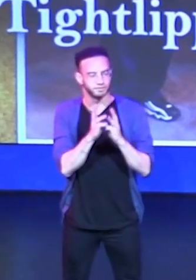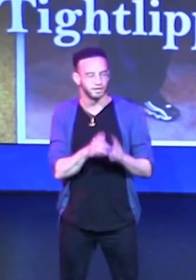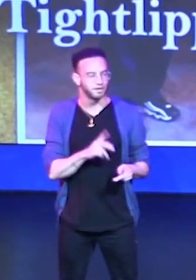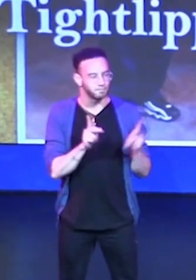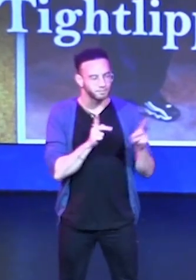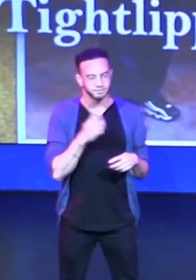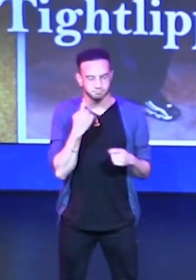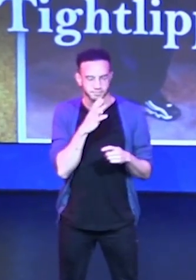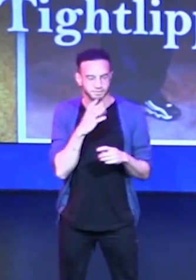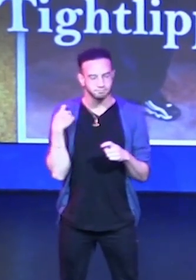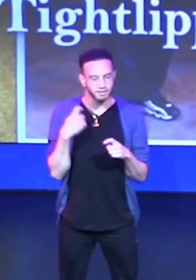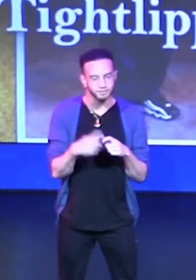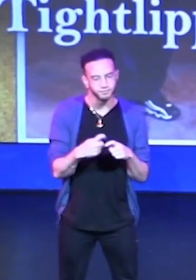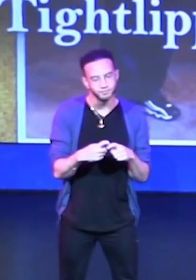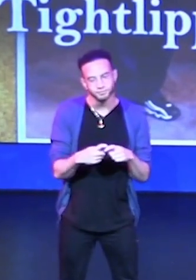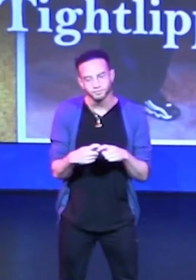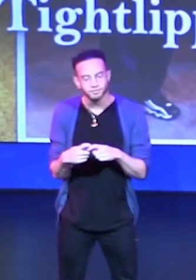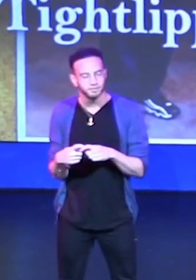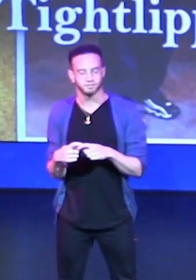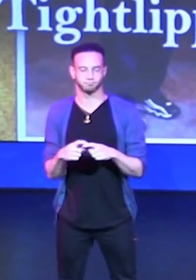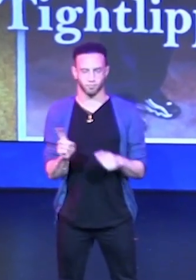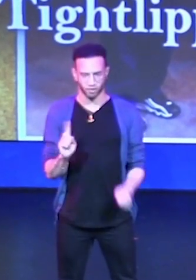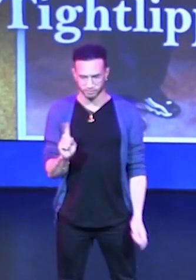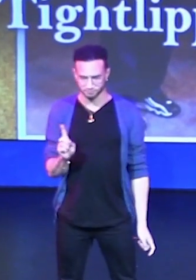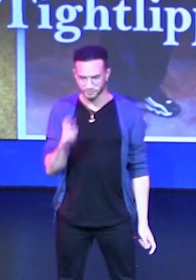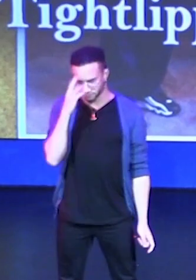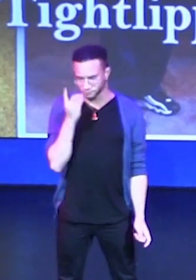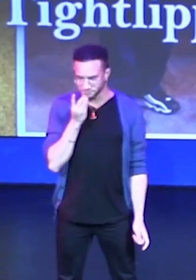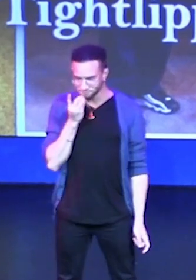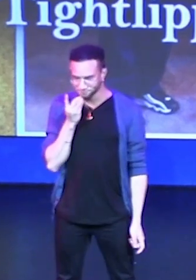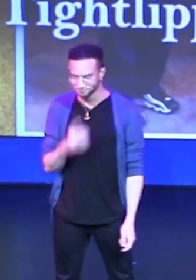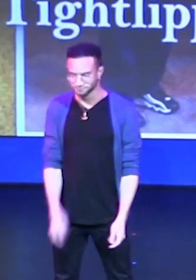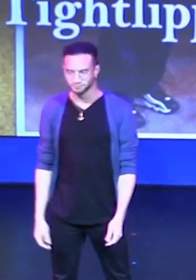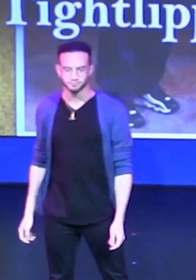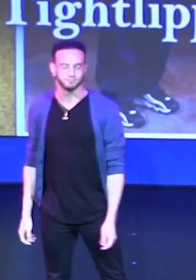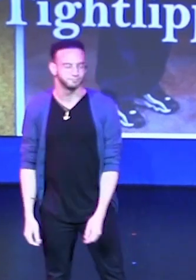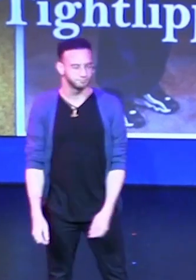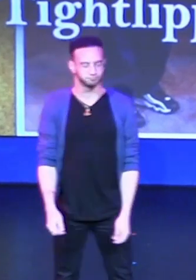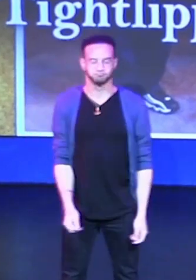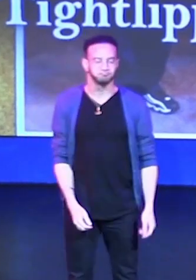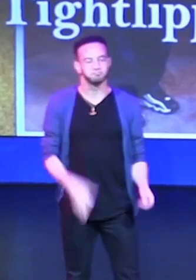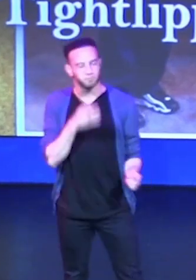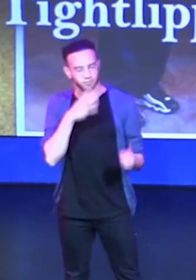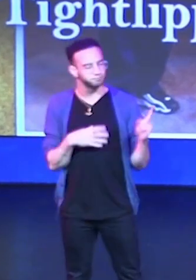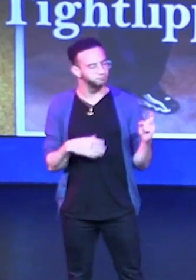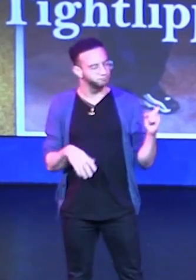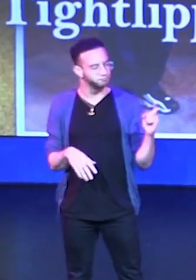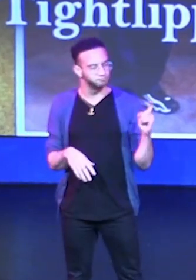Picture this, a beautiful warm beach, a Latinx family, over in the Dominican Republic.